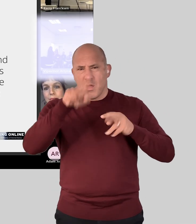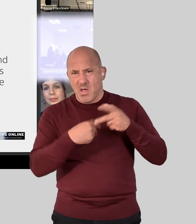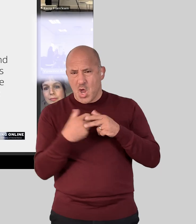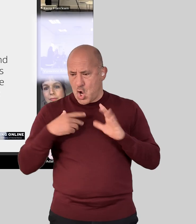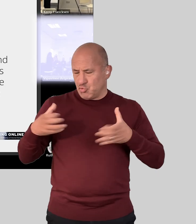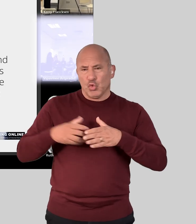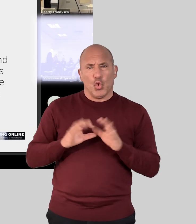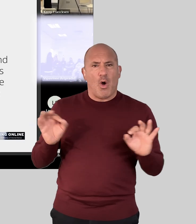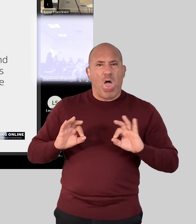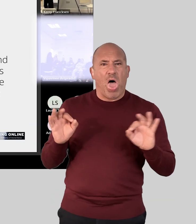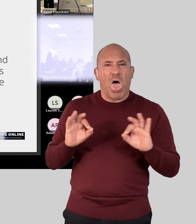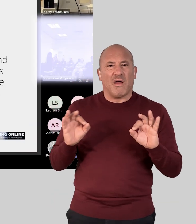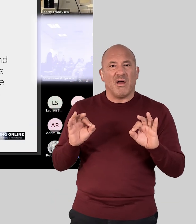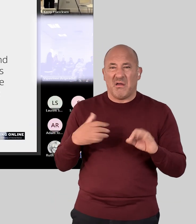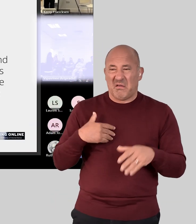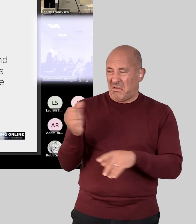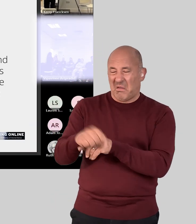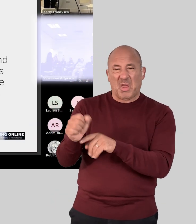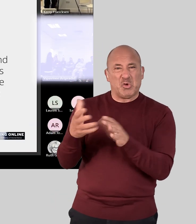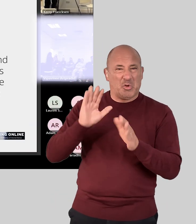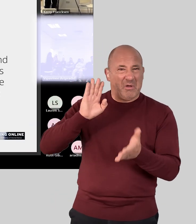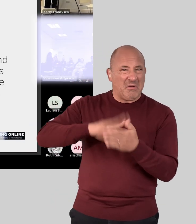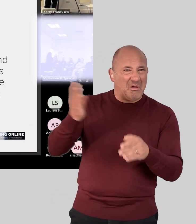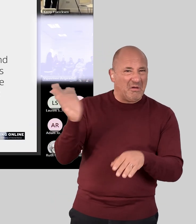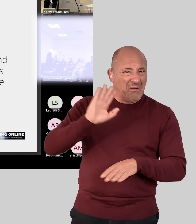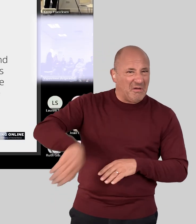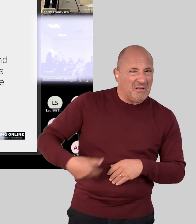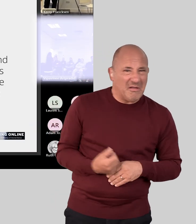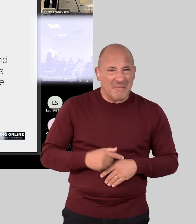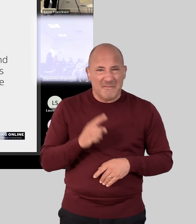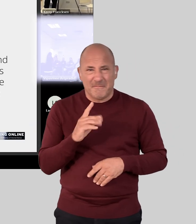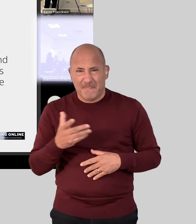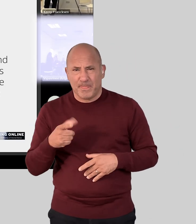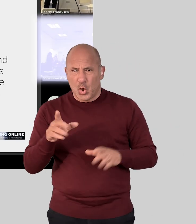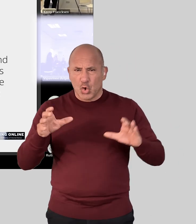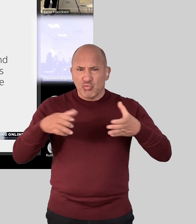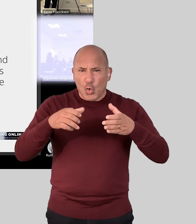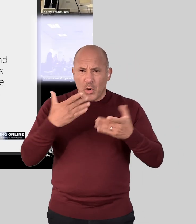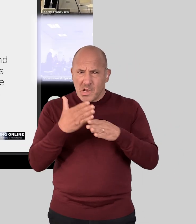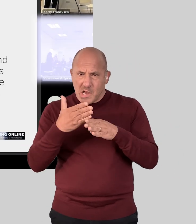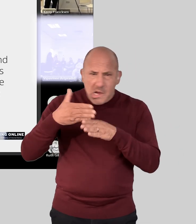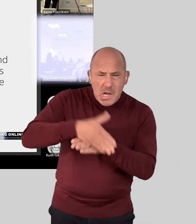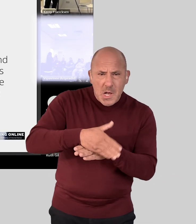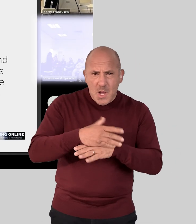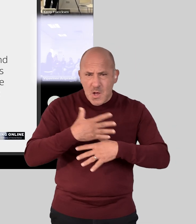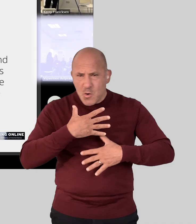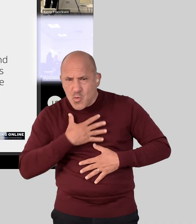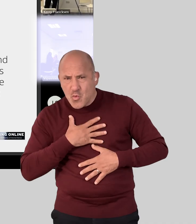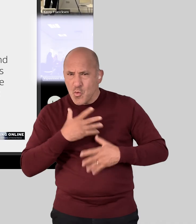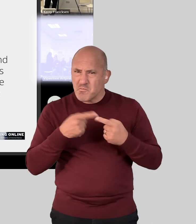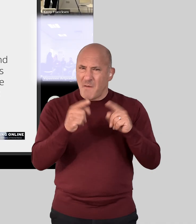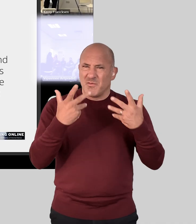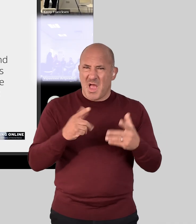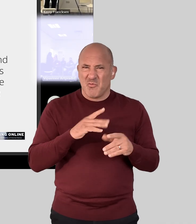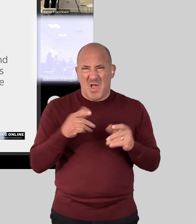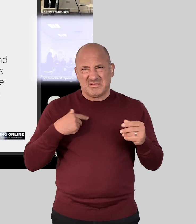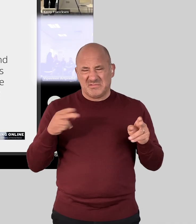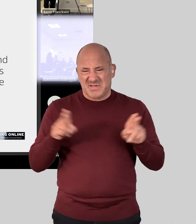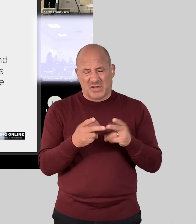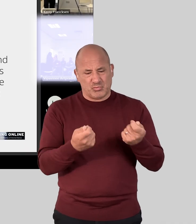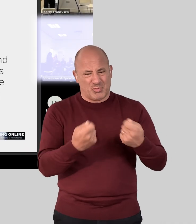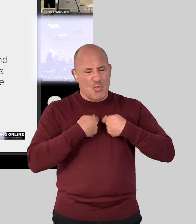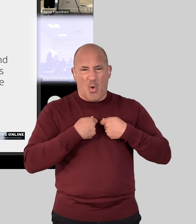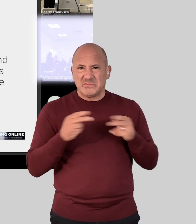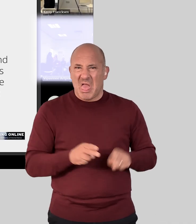lot more solo breakers who have no crews and just aren't bothered about them. I think the effort and level of care put into crews is much different now because there is much